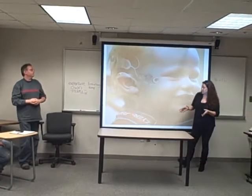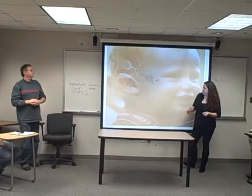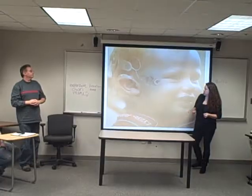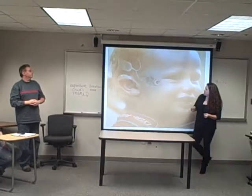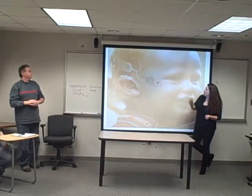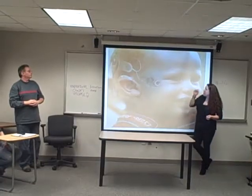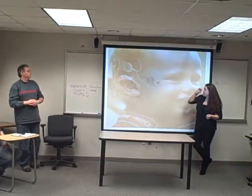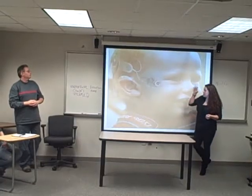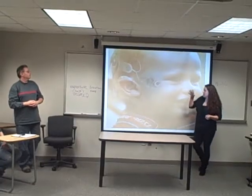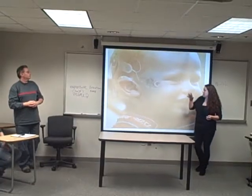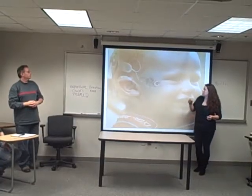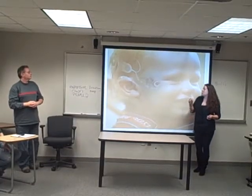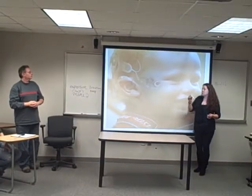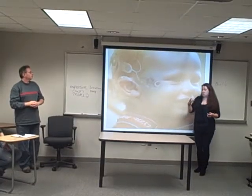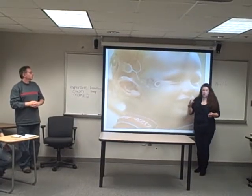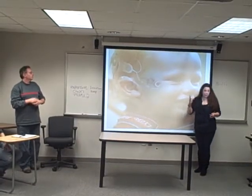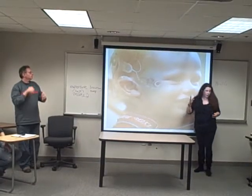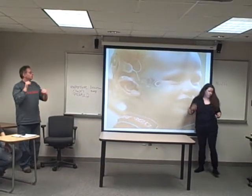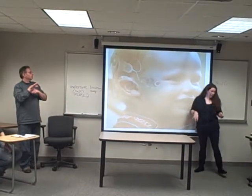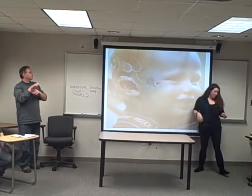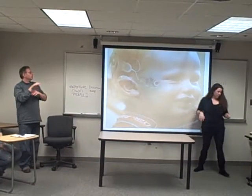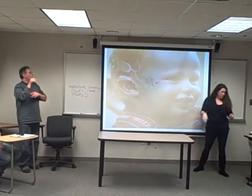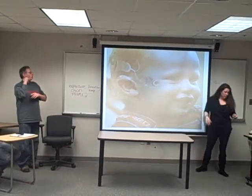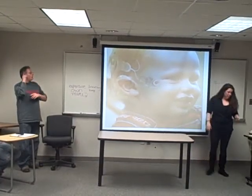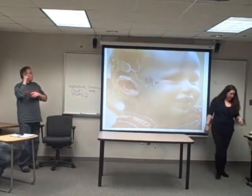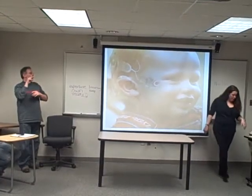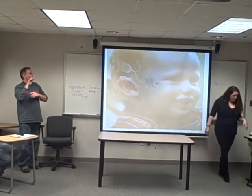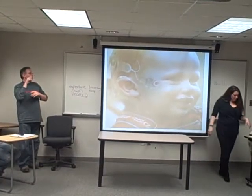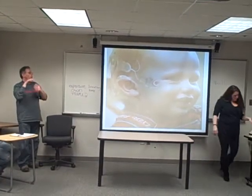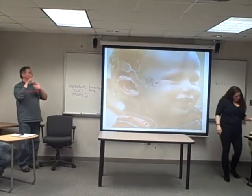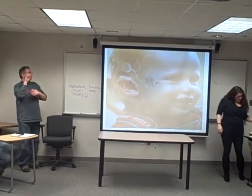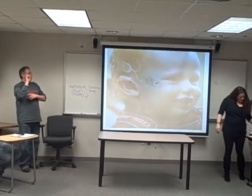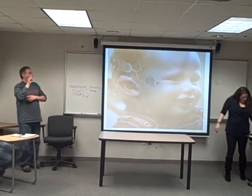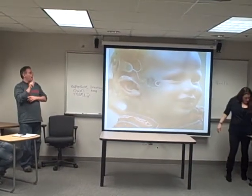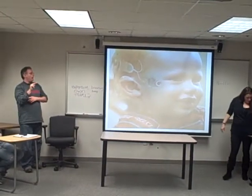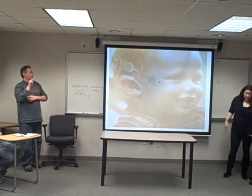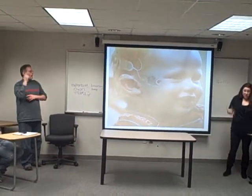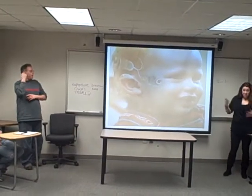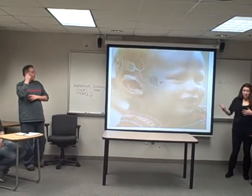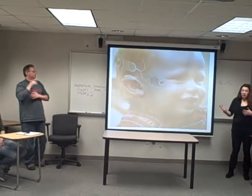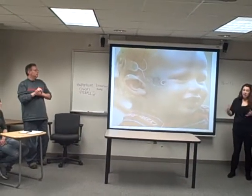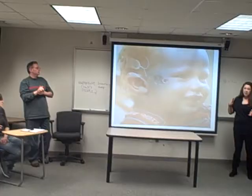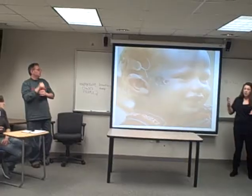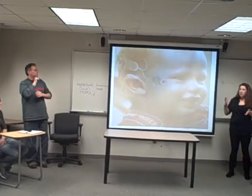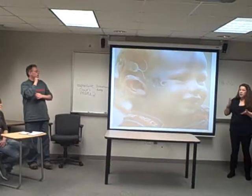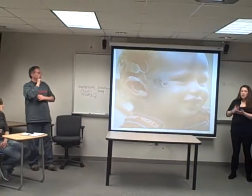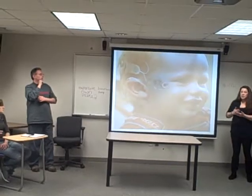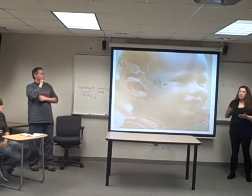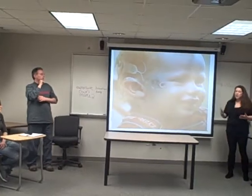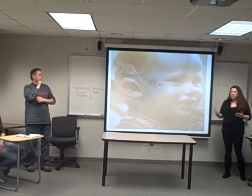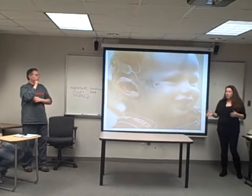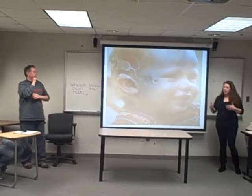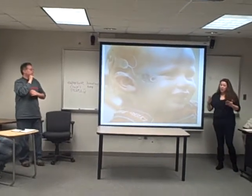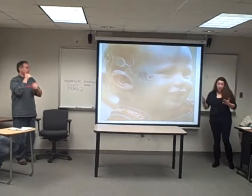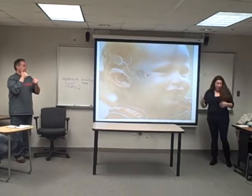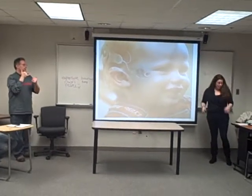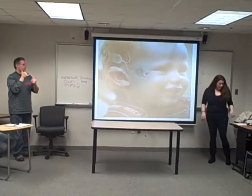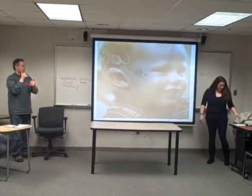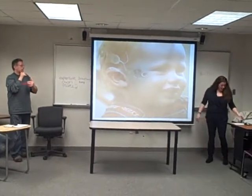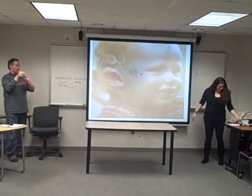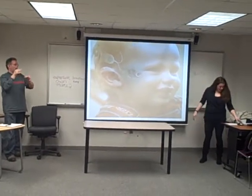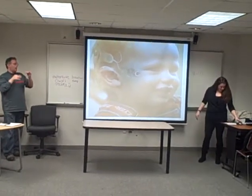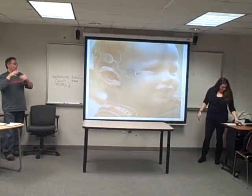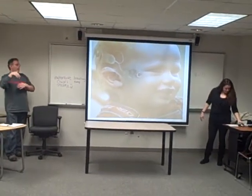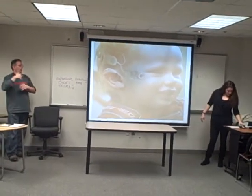electronic stimulation, sends it to the auditory nerve into the brain. And it's a instantaneous hearing, it's not